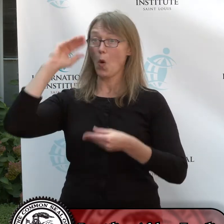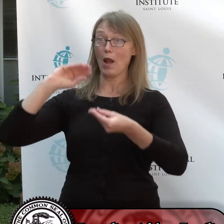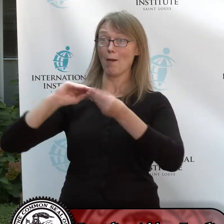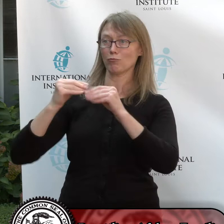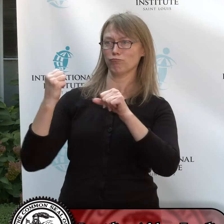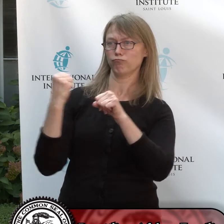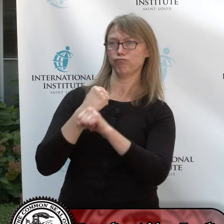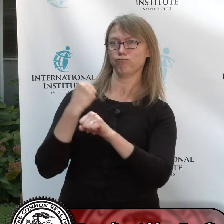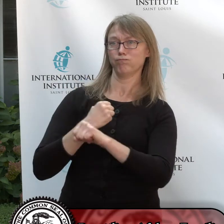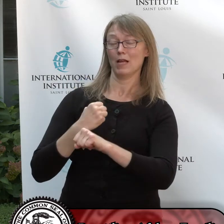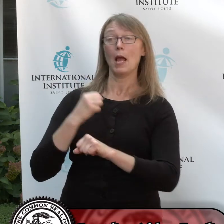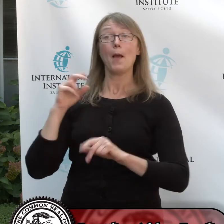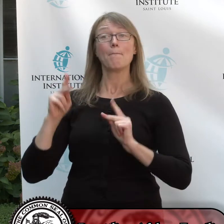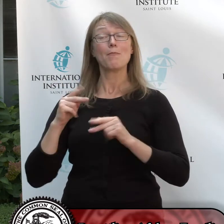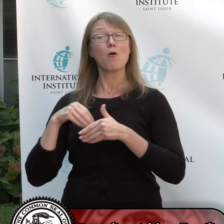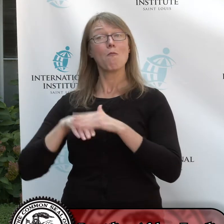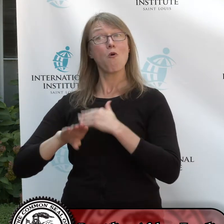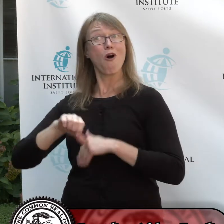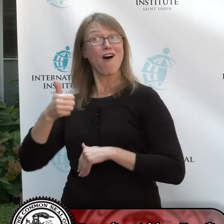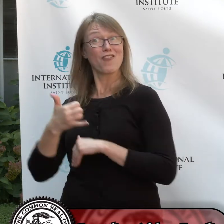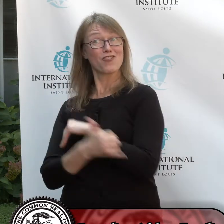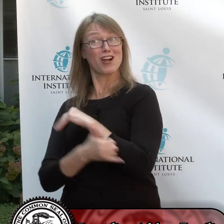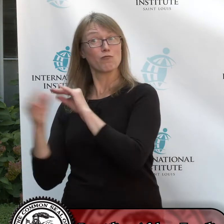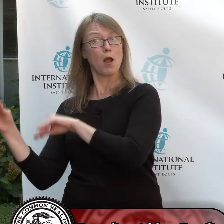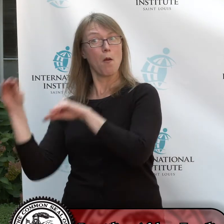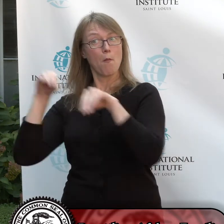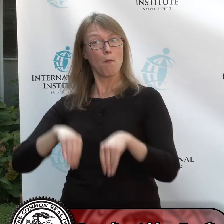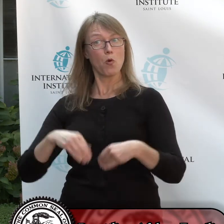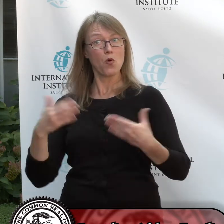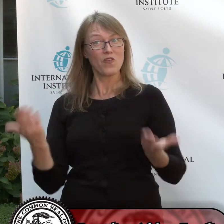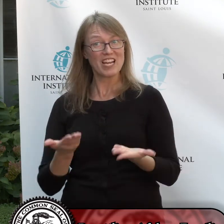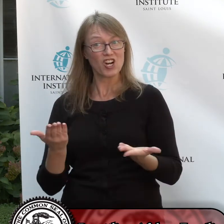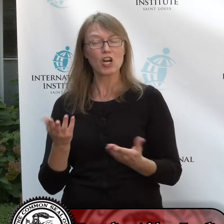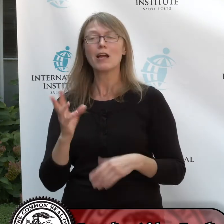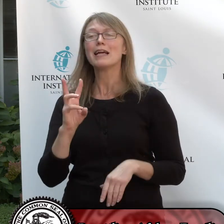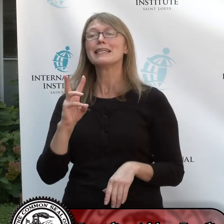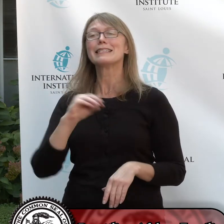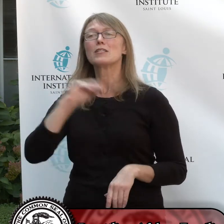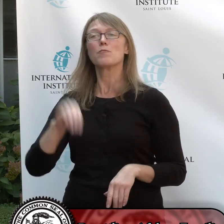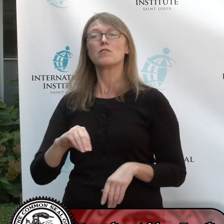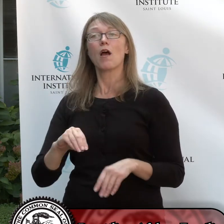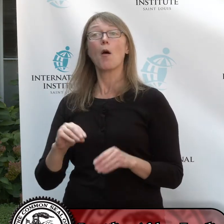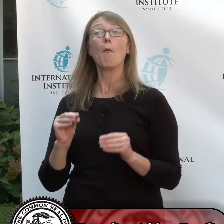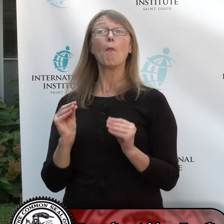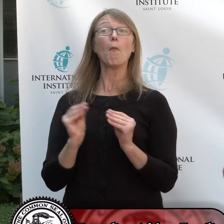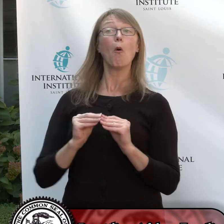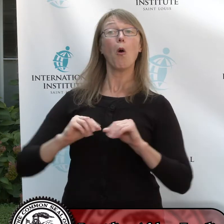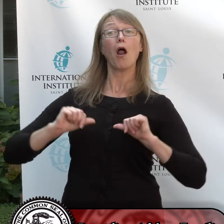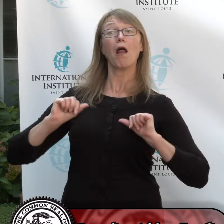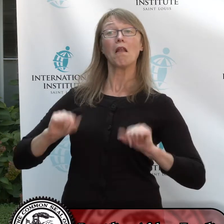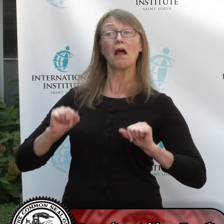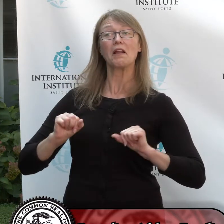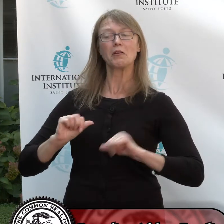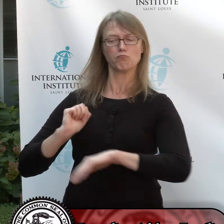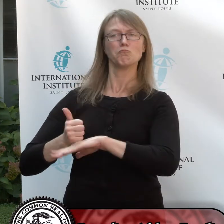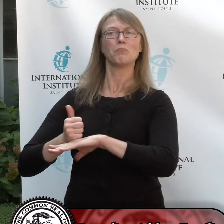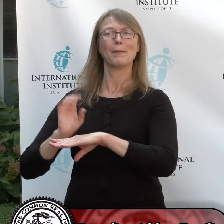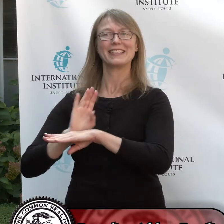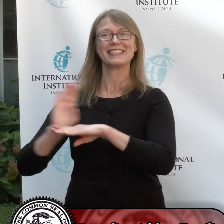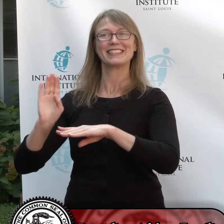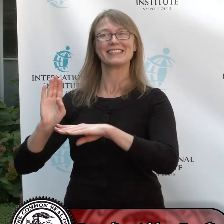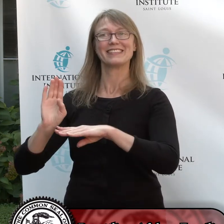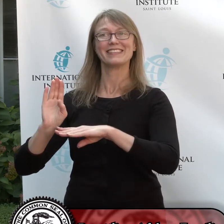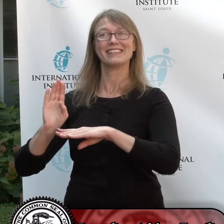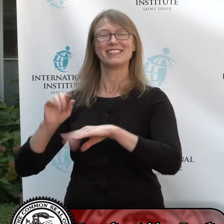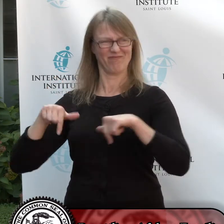are 60% more likely to come to this country and start a new business. Entrepreneurship, this is